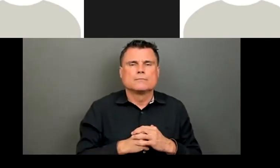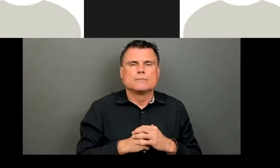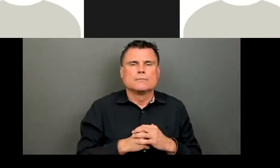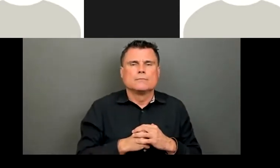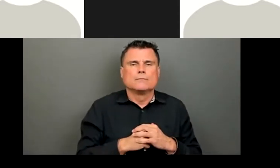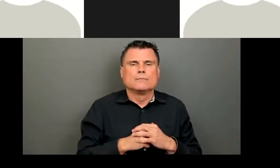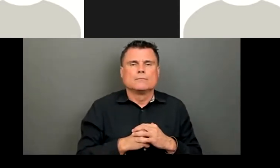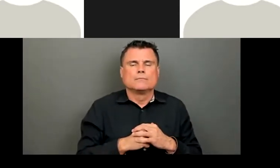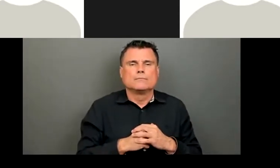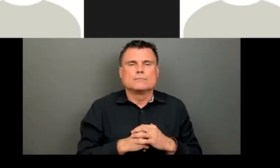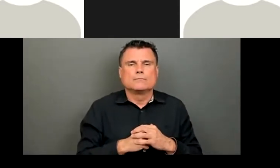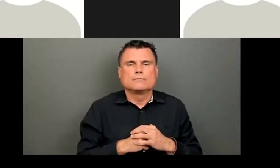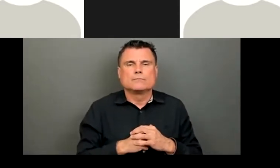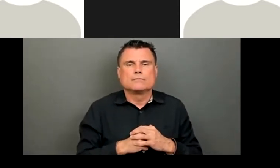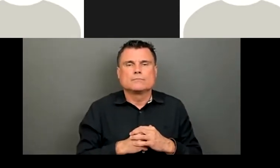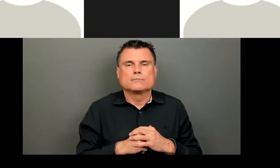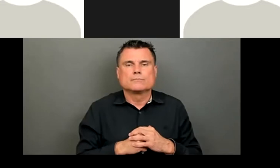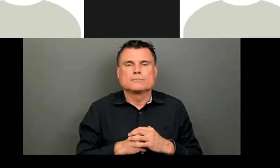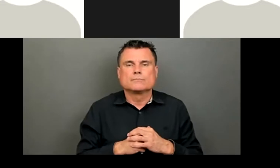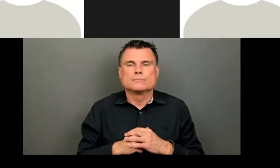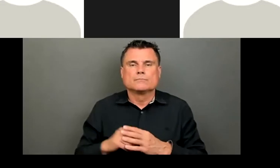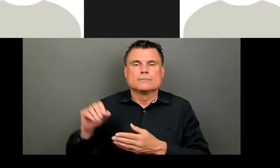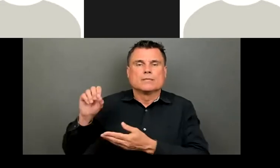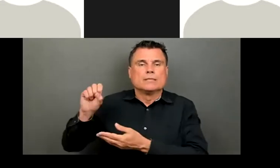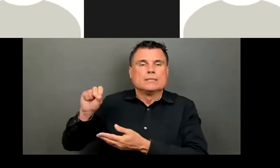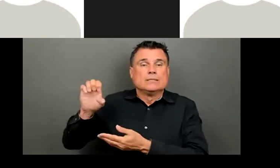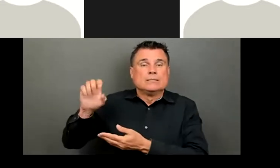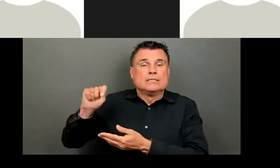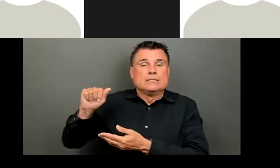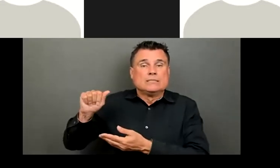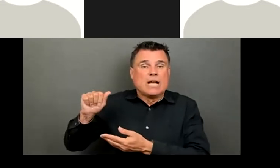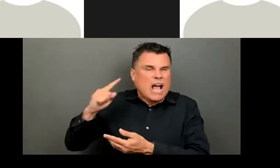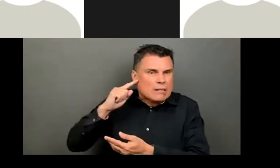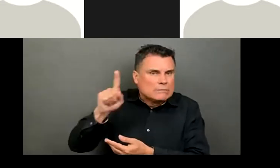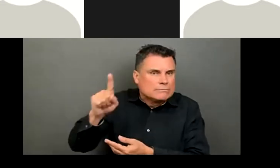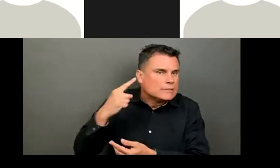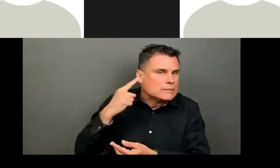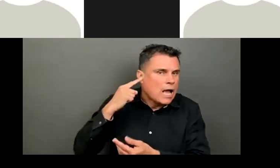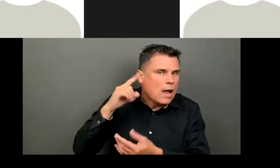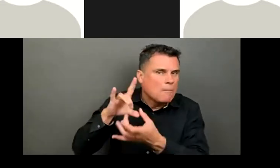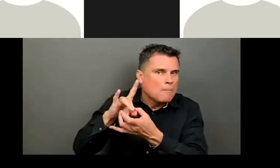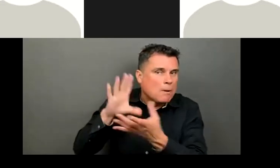I think we've lost Jawid, are you still there? Yeah, I'm here. I'm